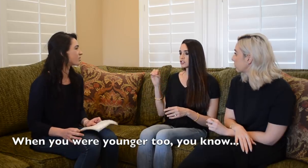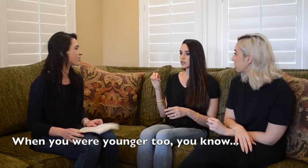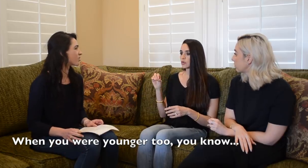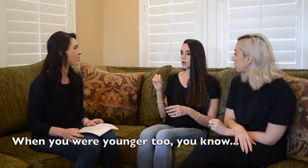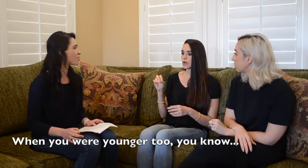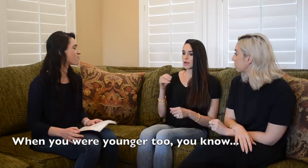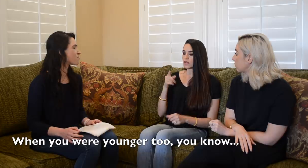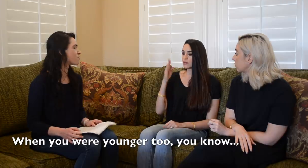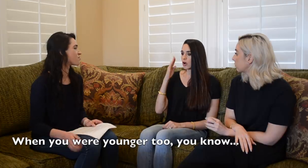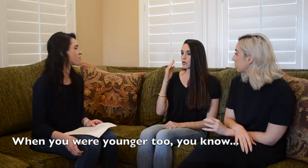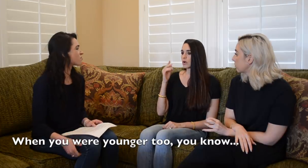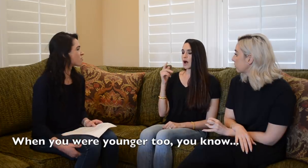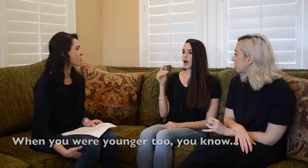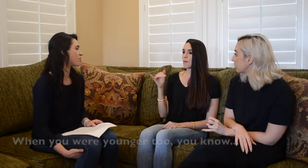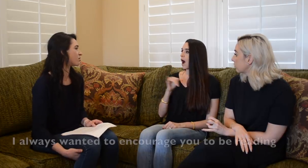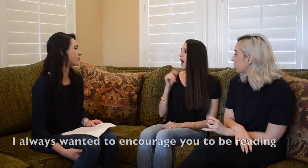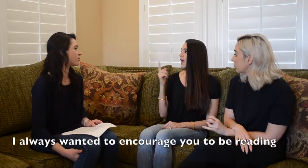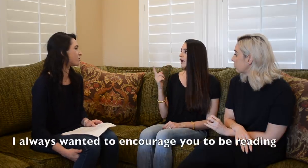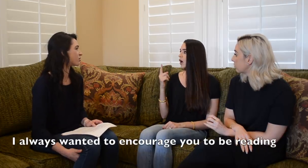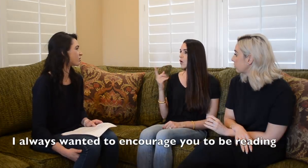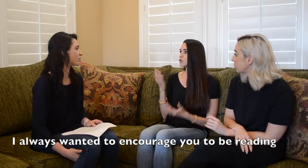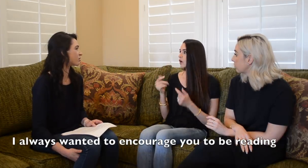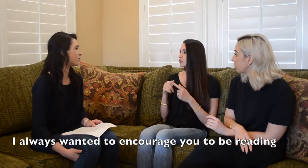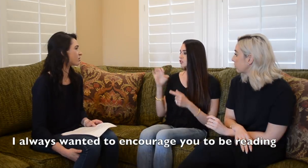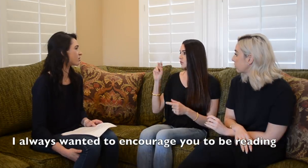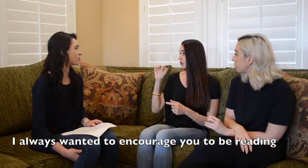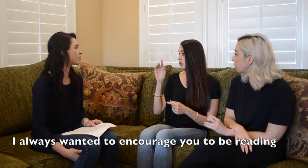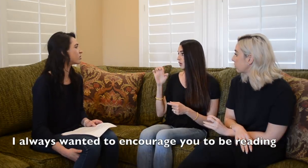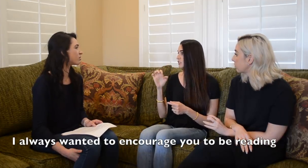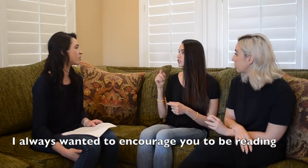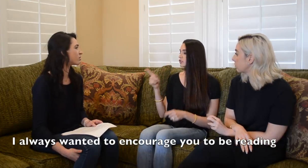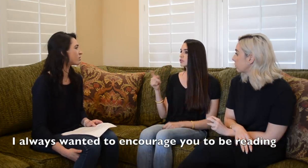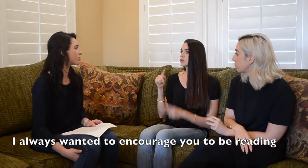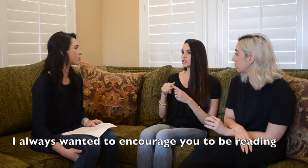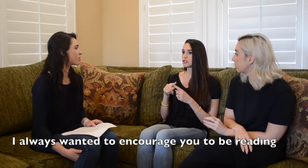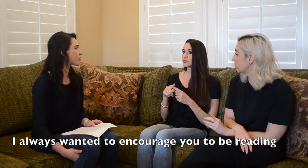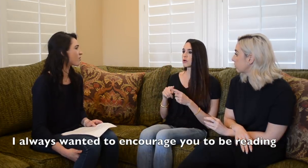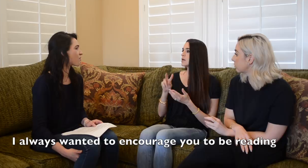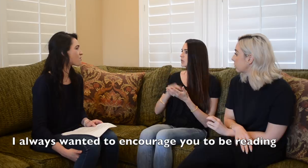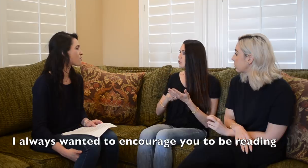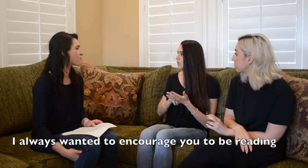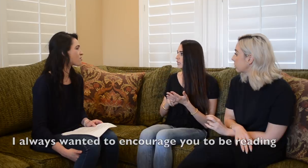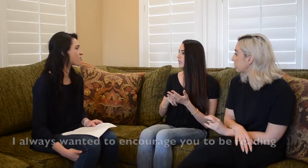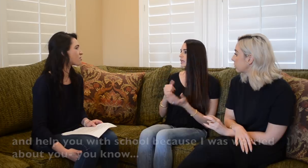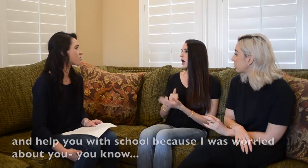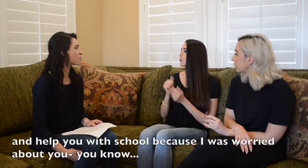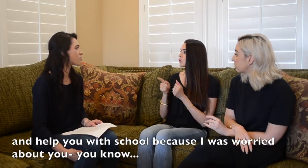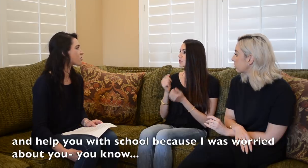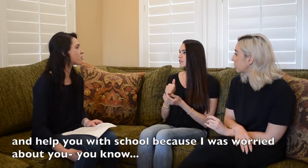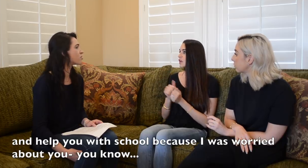too, you know, I always wanted to encourage you to be reading and help you